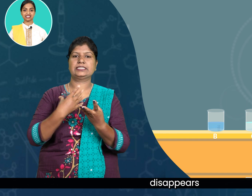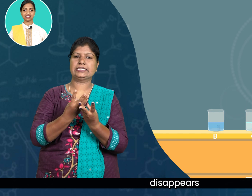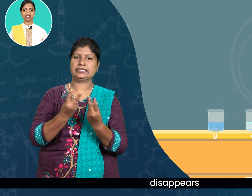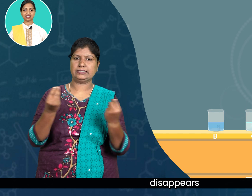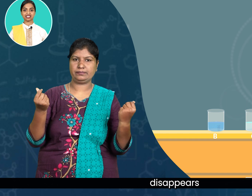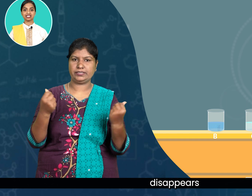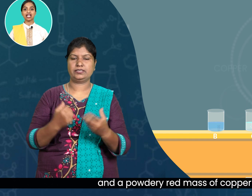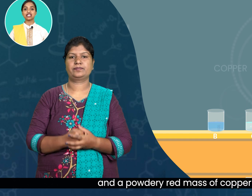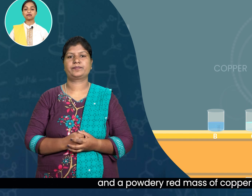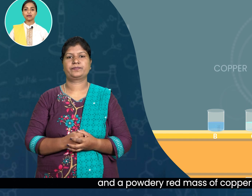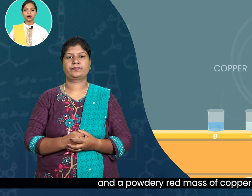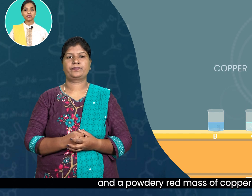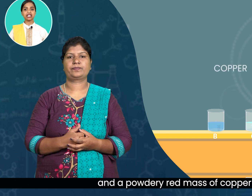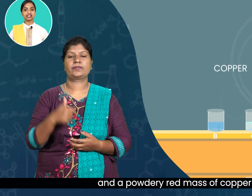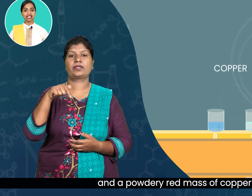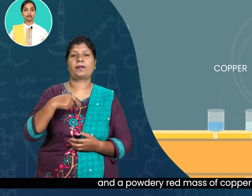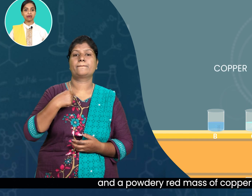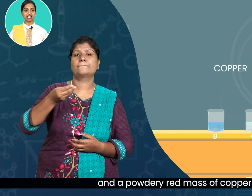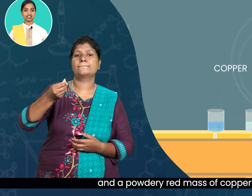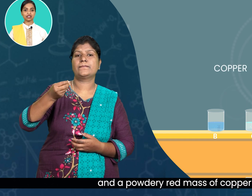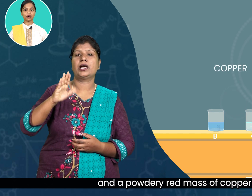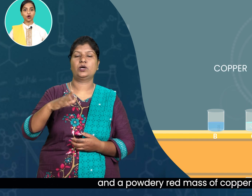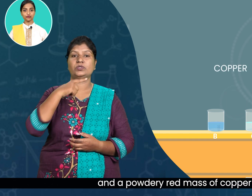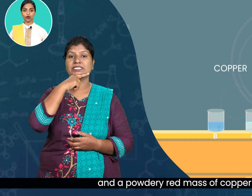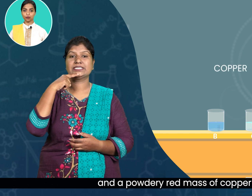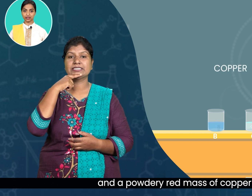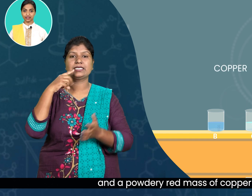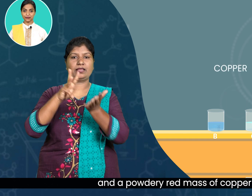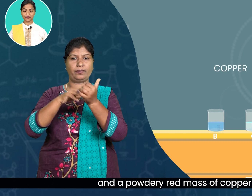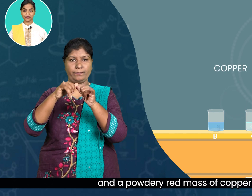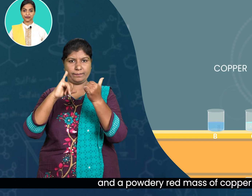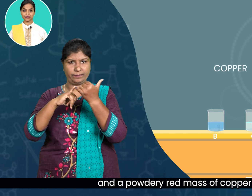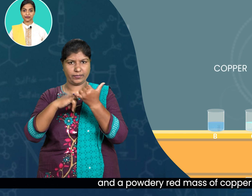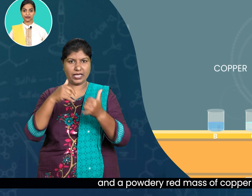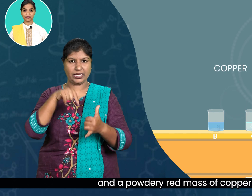disappears and a powdery red mass of copper